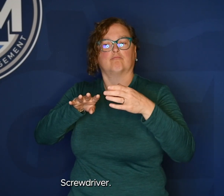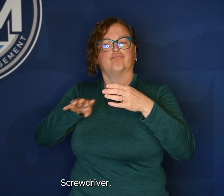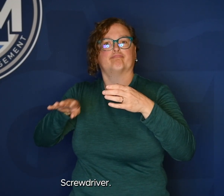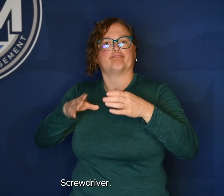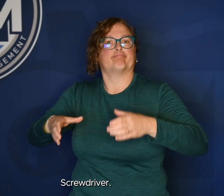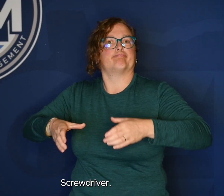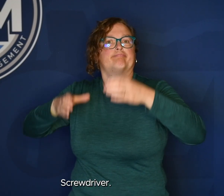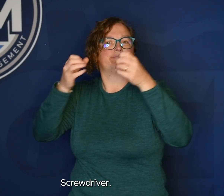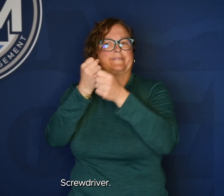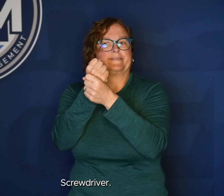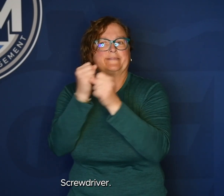screwdriver,